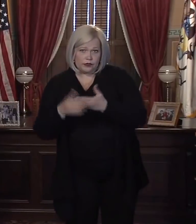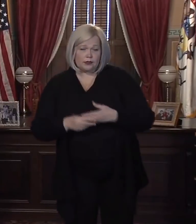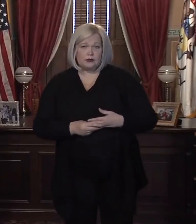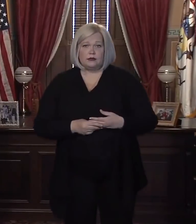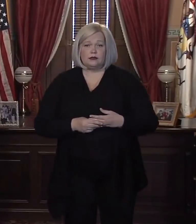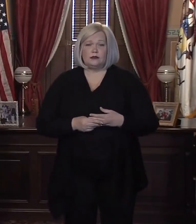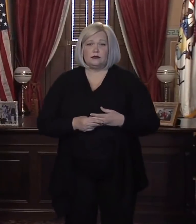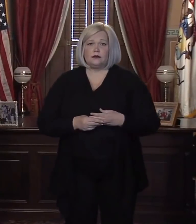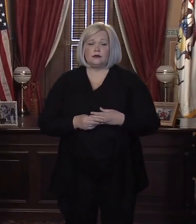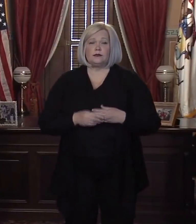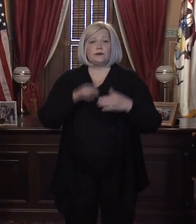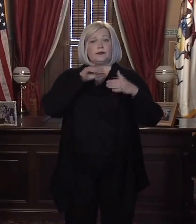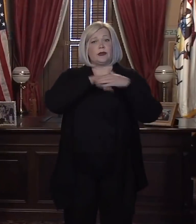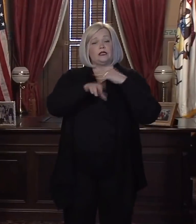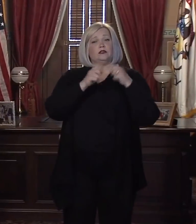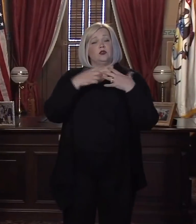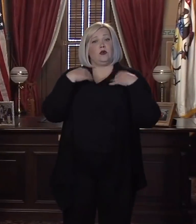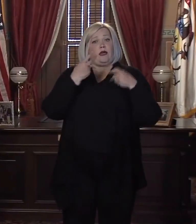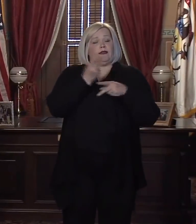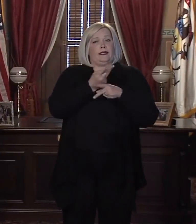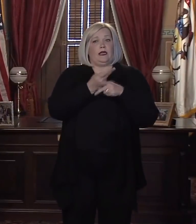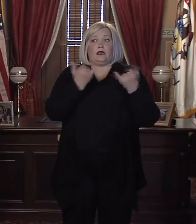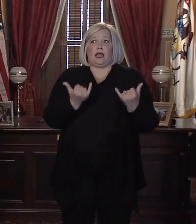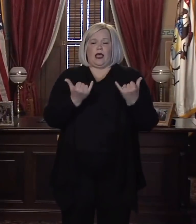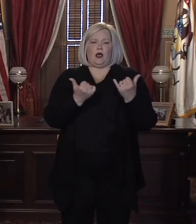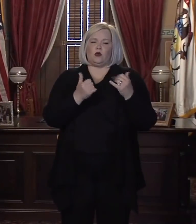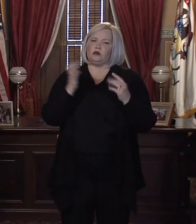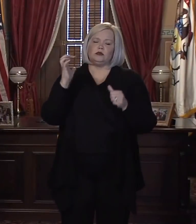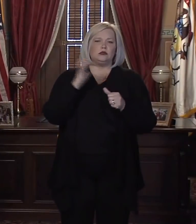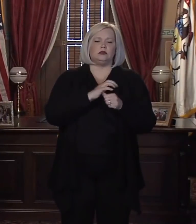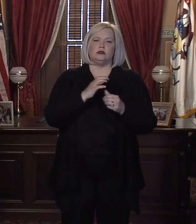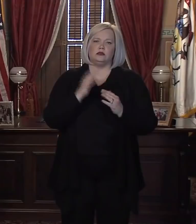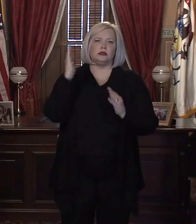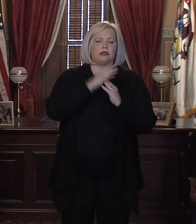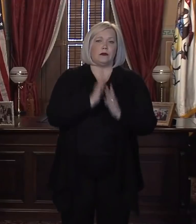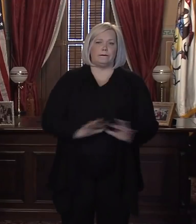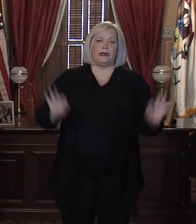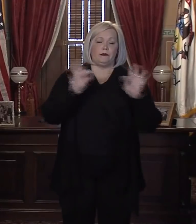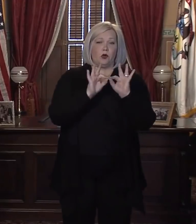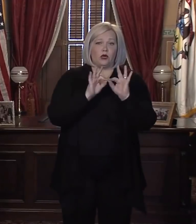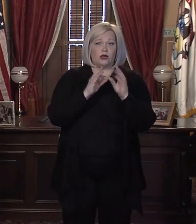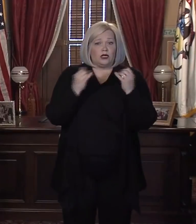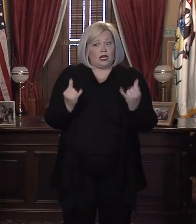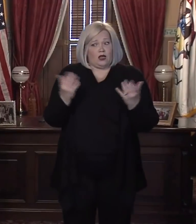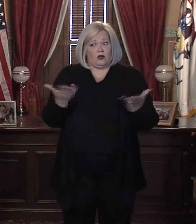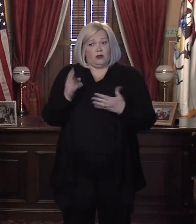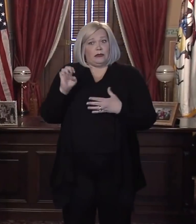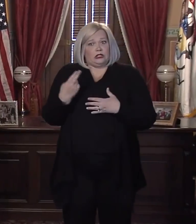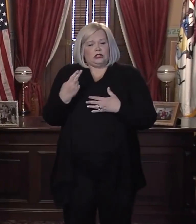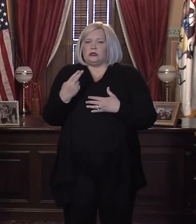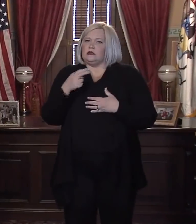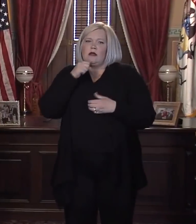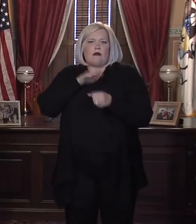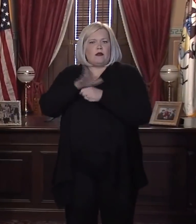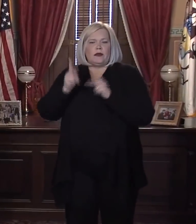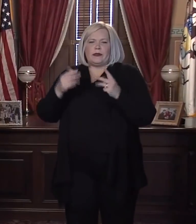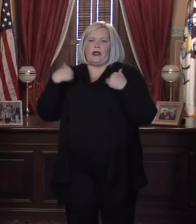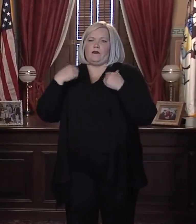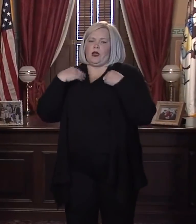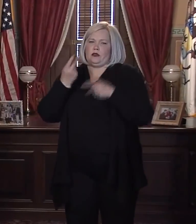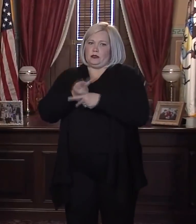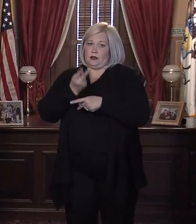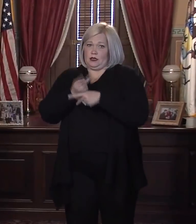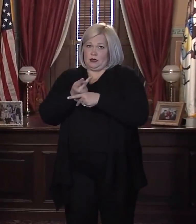Access to quality, affordable health care is more important than ever, and right now, too few people in our state have it. We see that in Detroit,